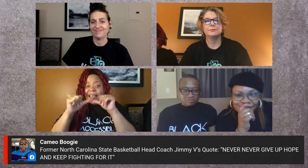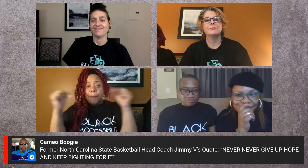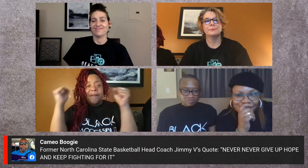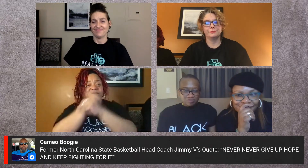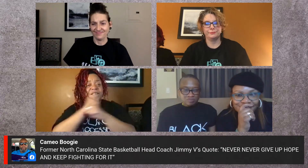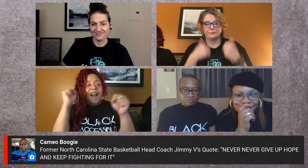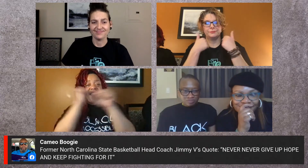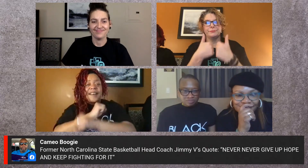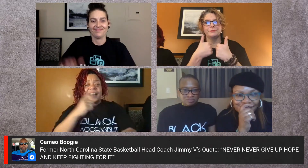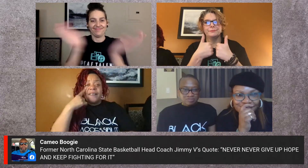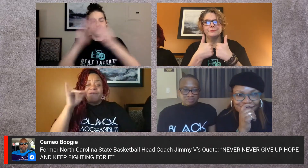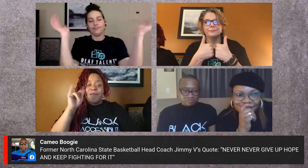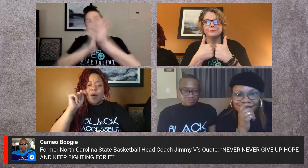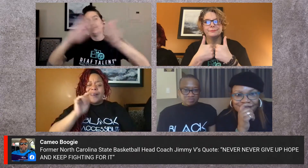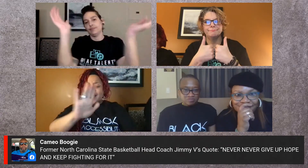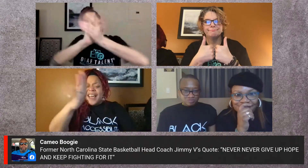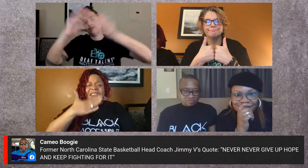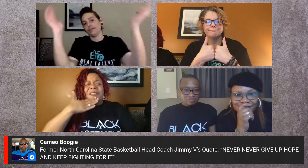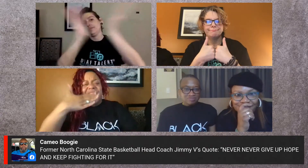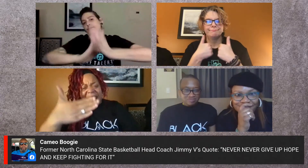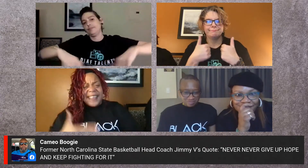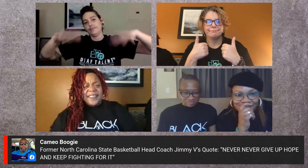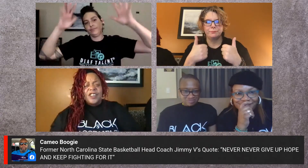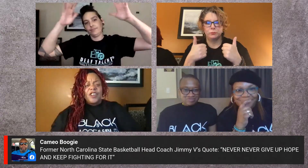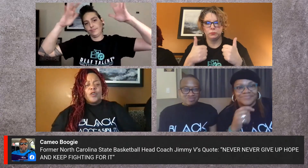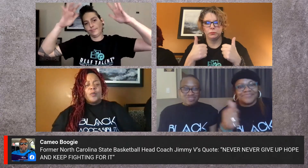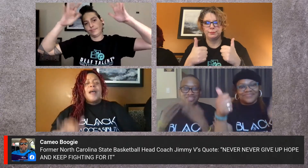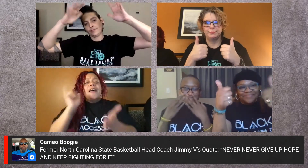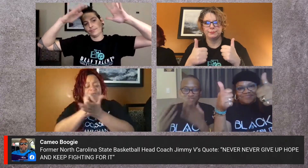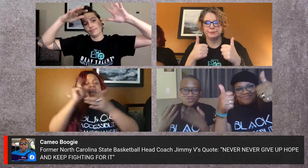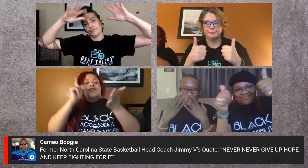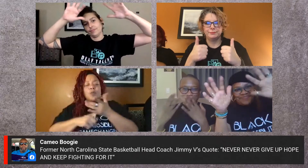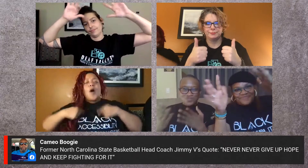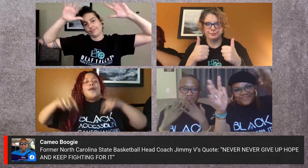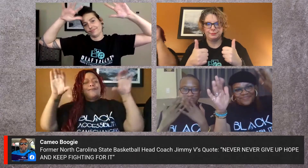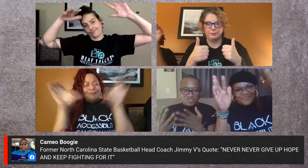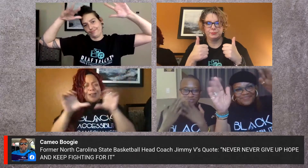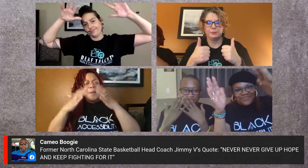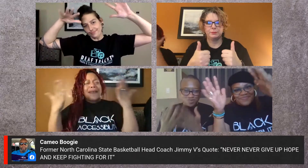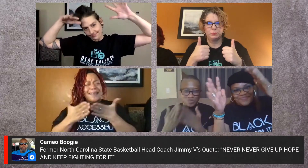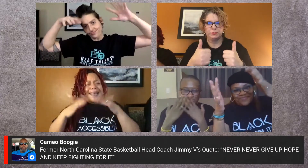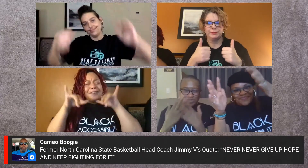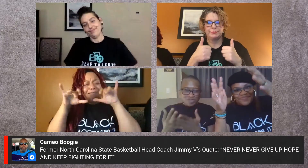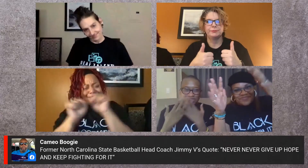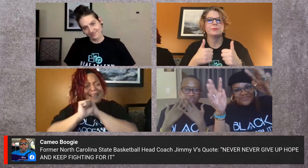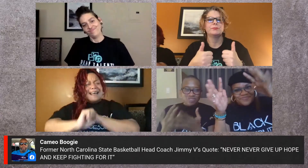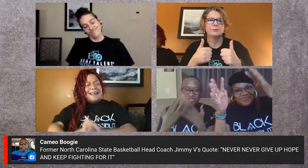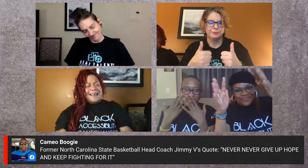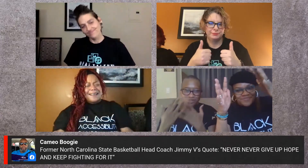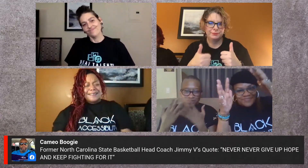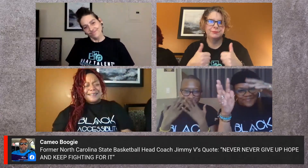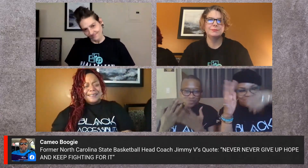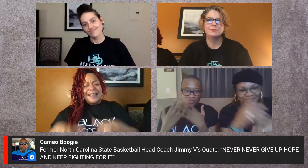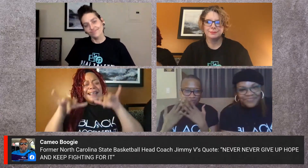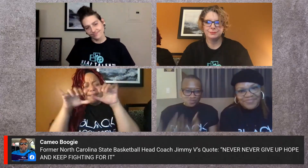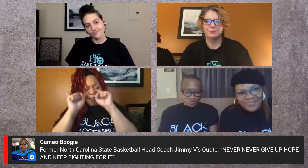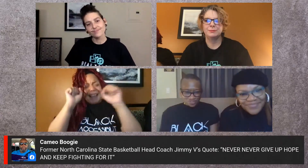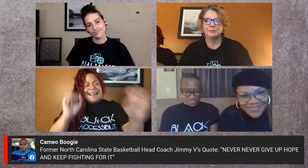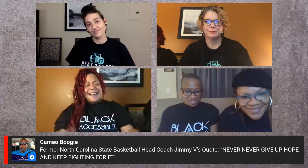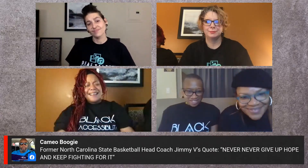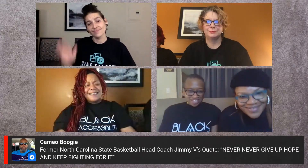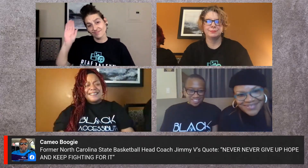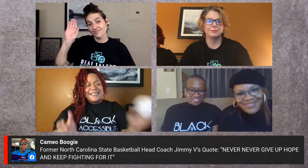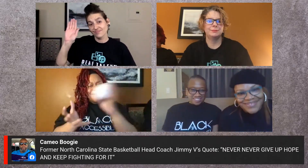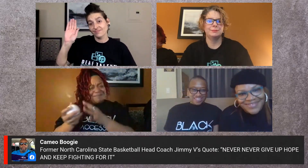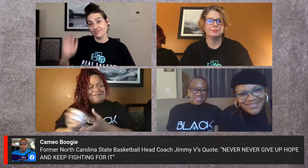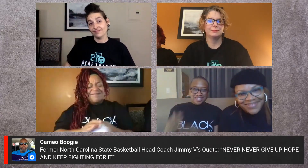Never, never give up hope and keep fighting for it. Thank you. That's what we're doing